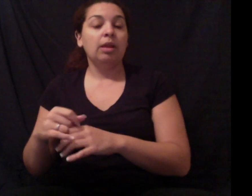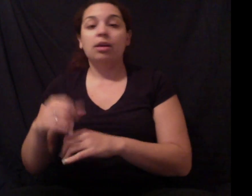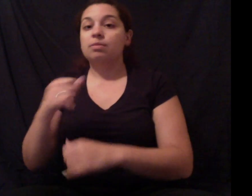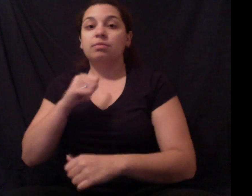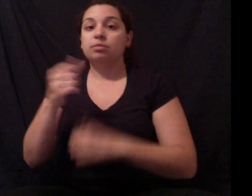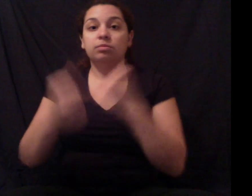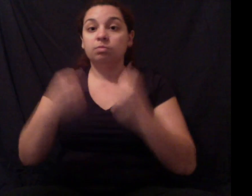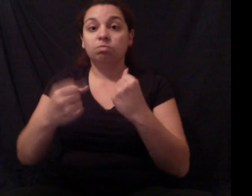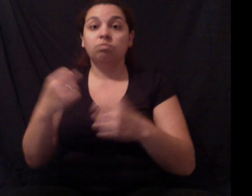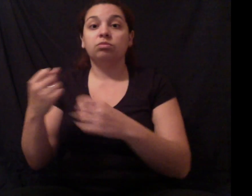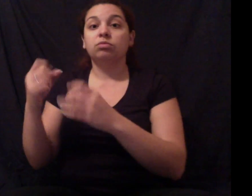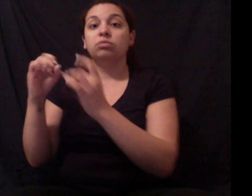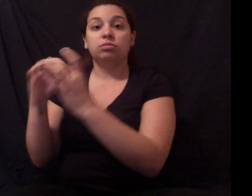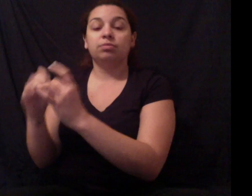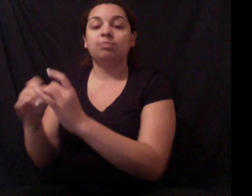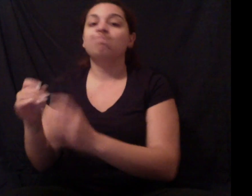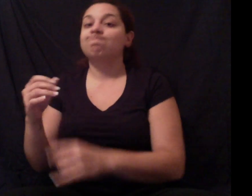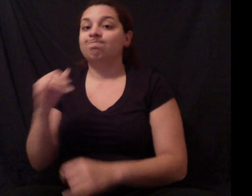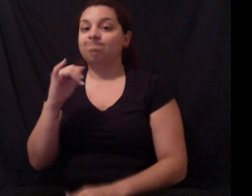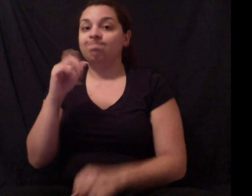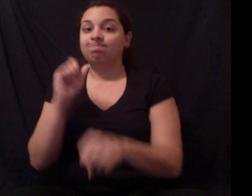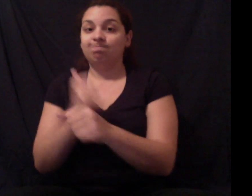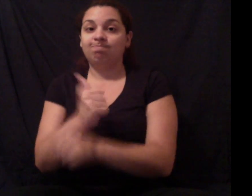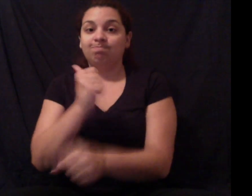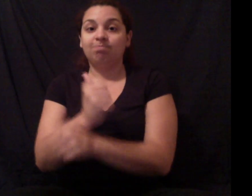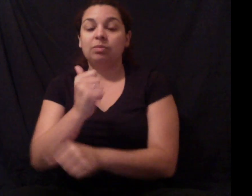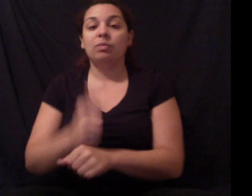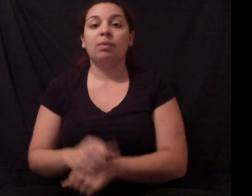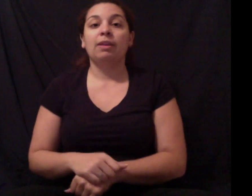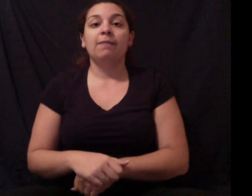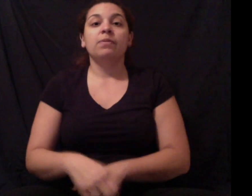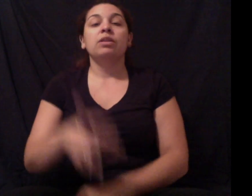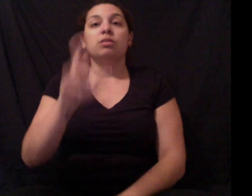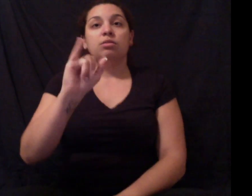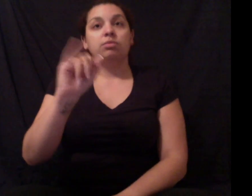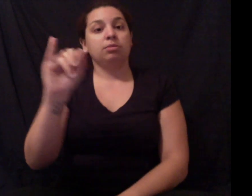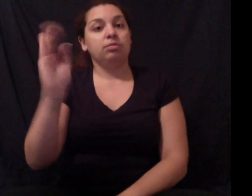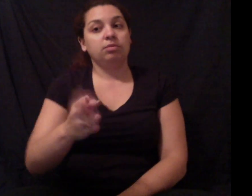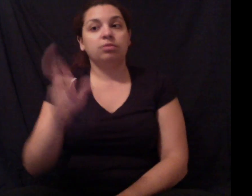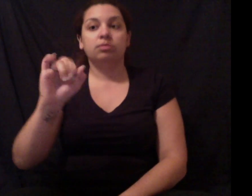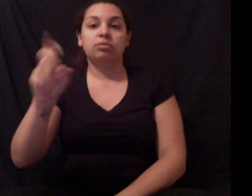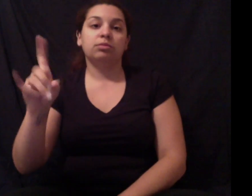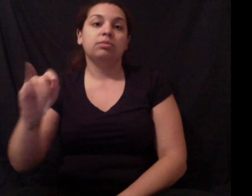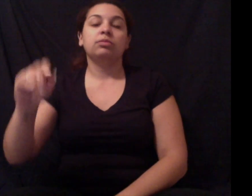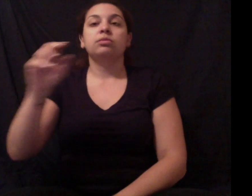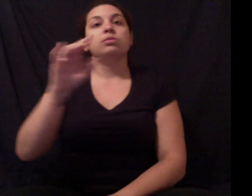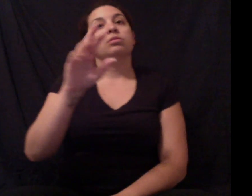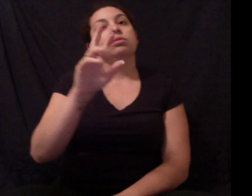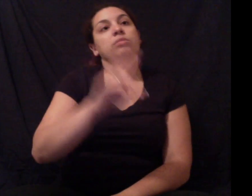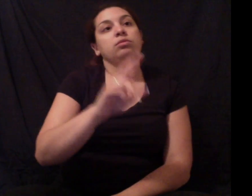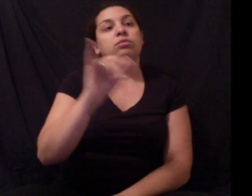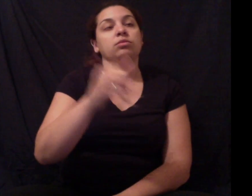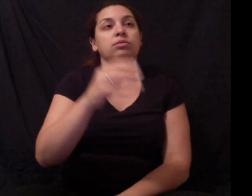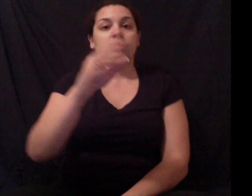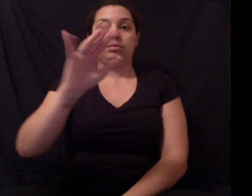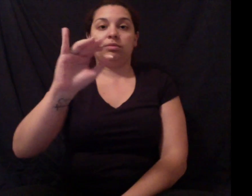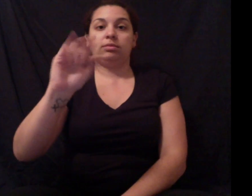Reddit communities, r/IAMA and r/AskReddit, respectively. Today, we're going to profile someone who's bubbled up across the various